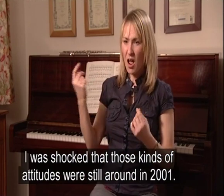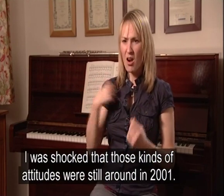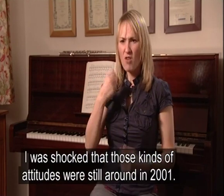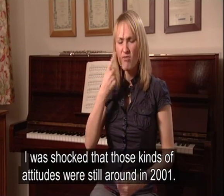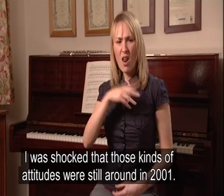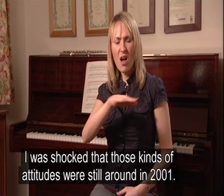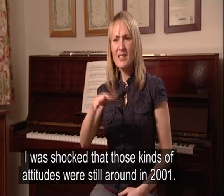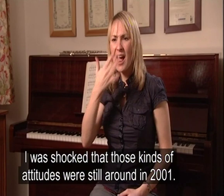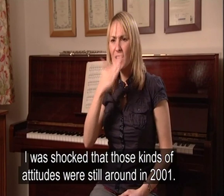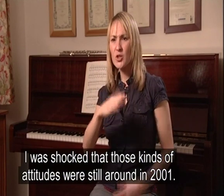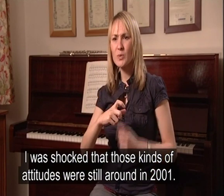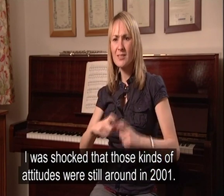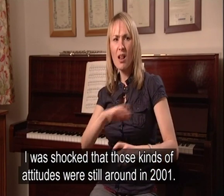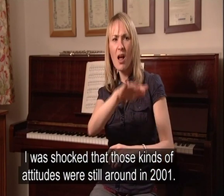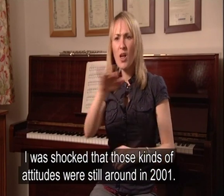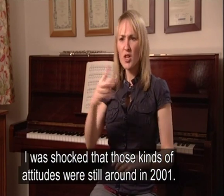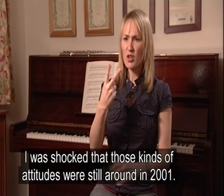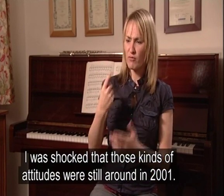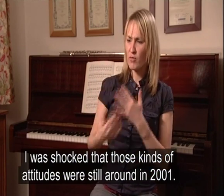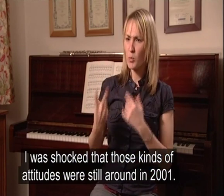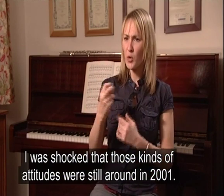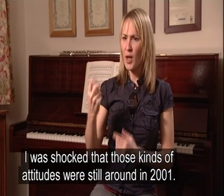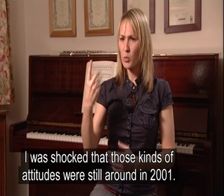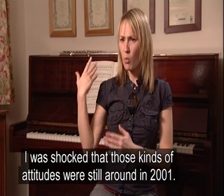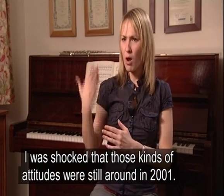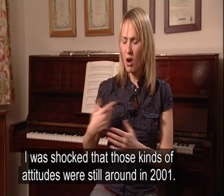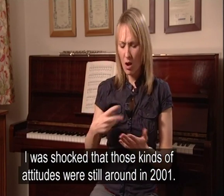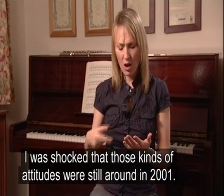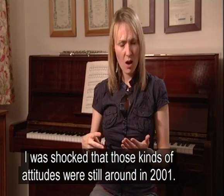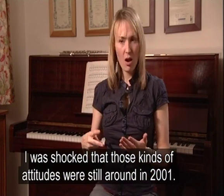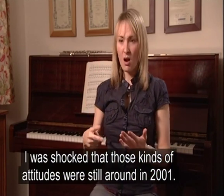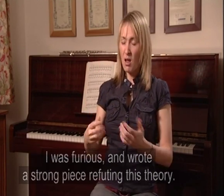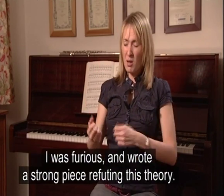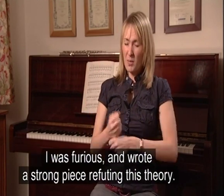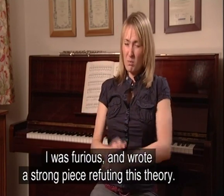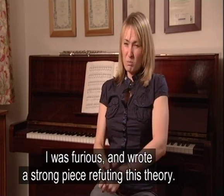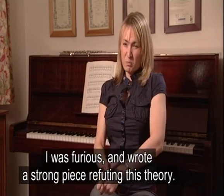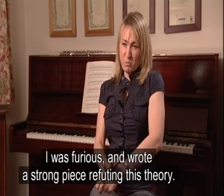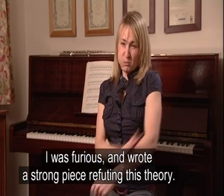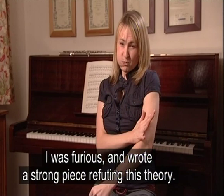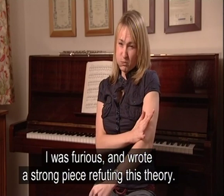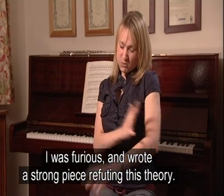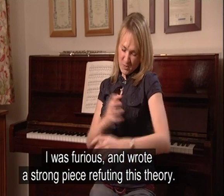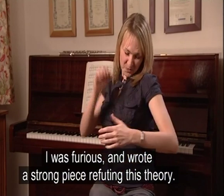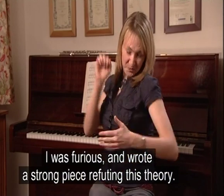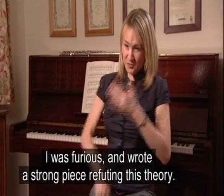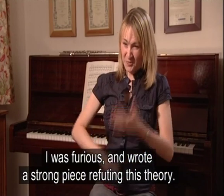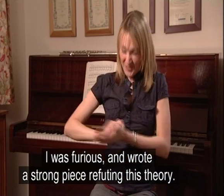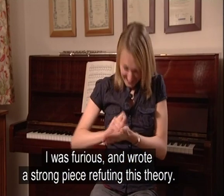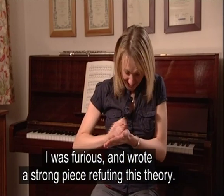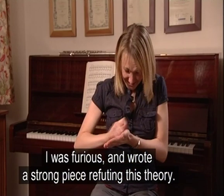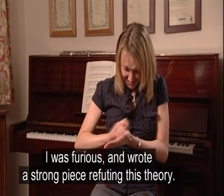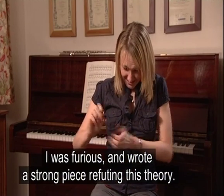of attitudes were still around in 2001. I was furious and wrote a strong